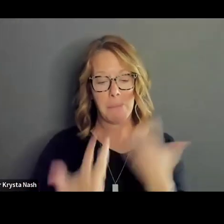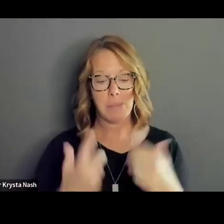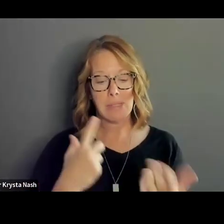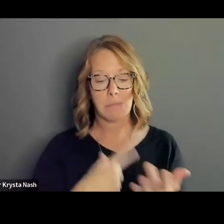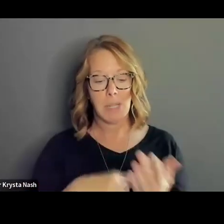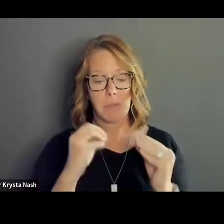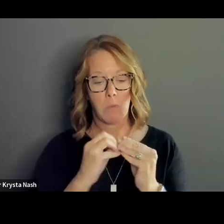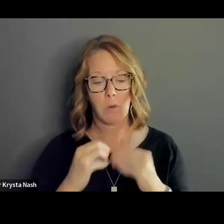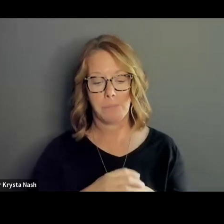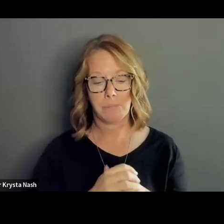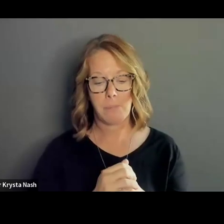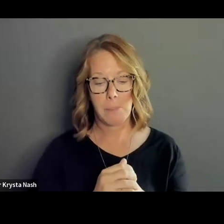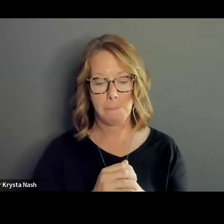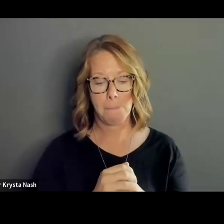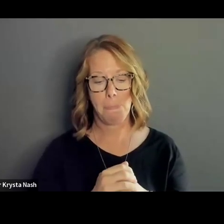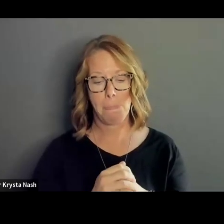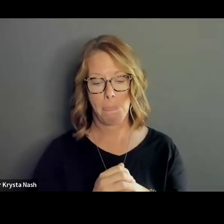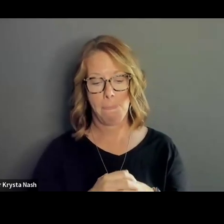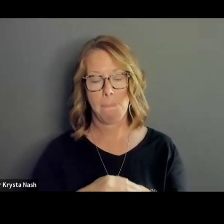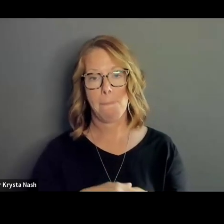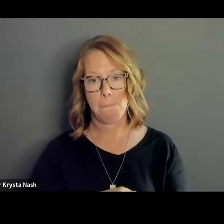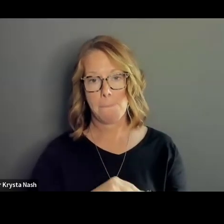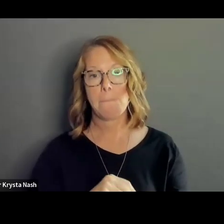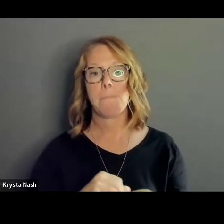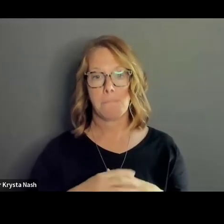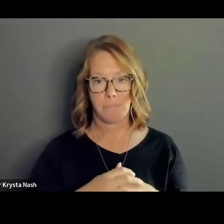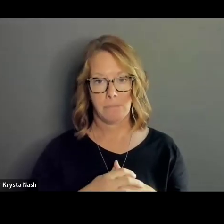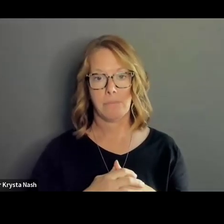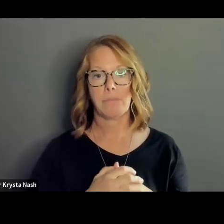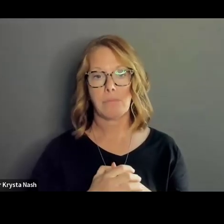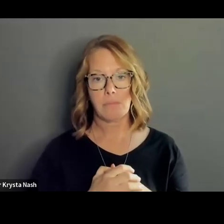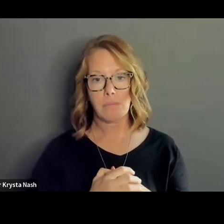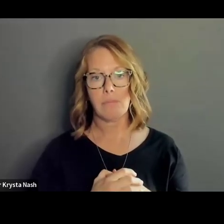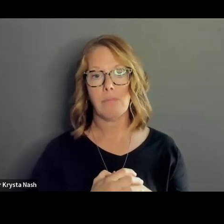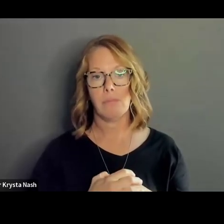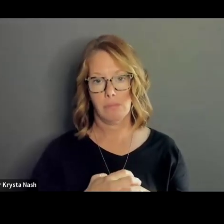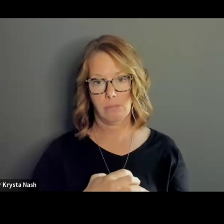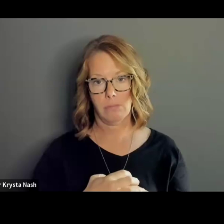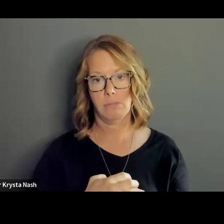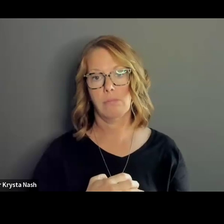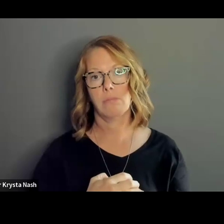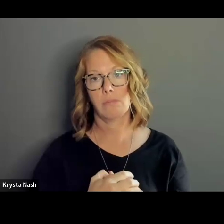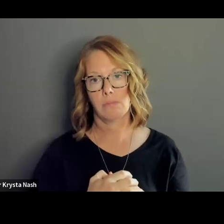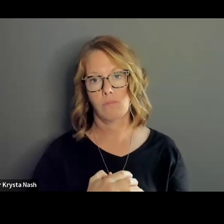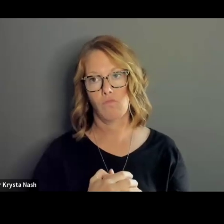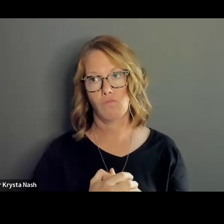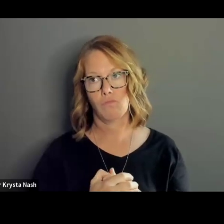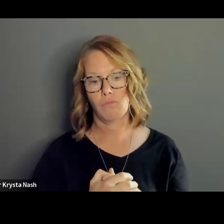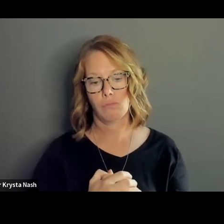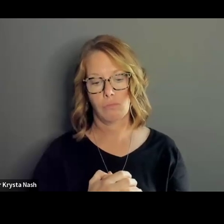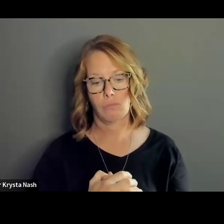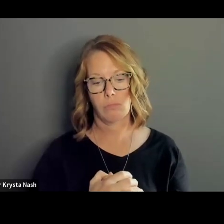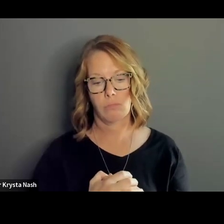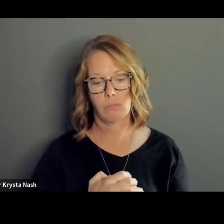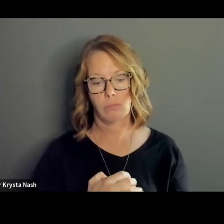more if you have a spastic episode. You can help that. Now, um,